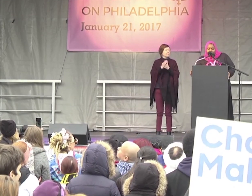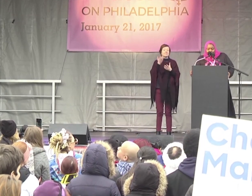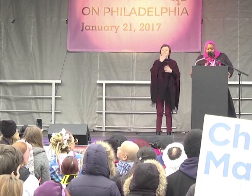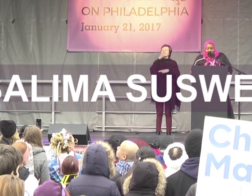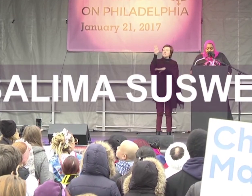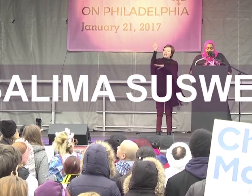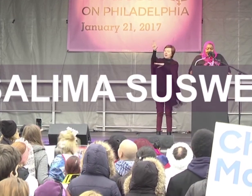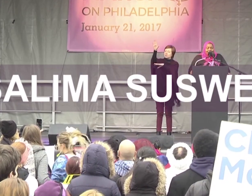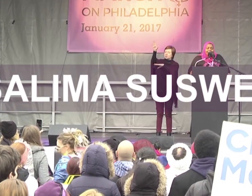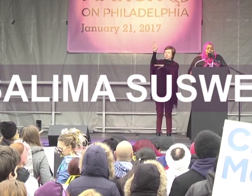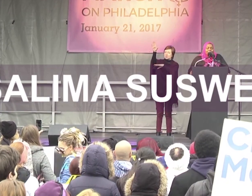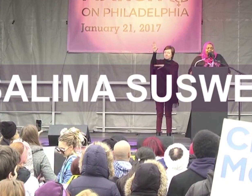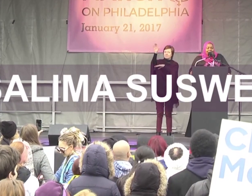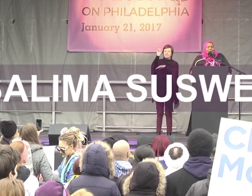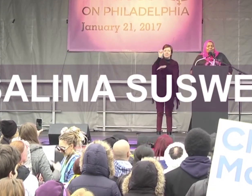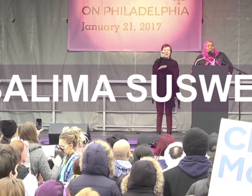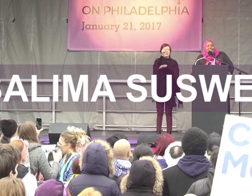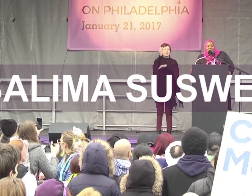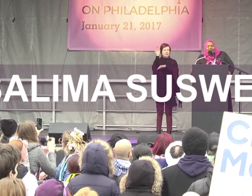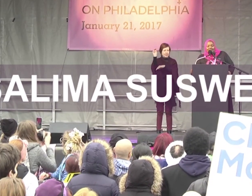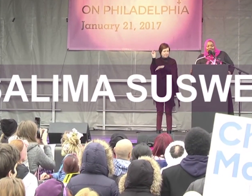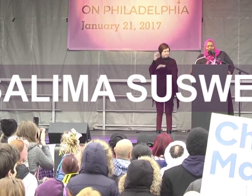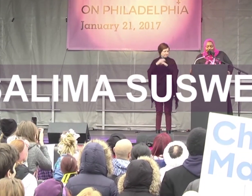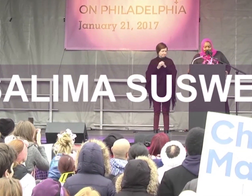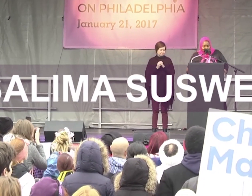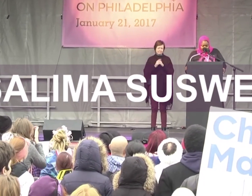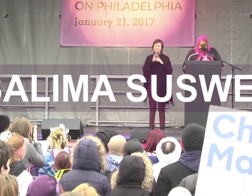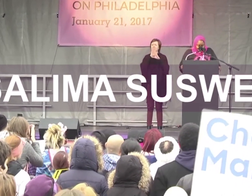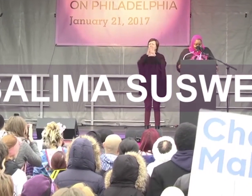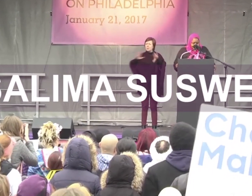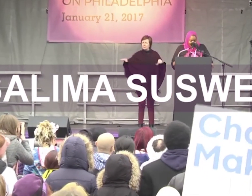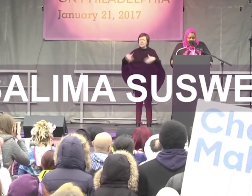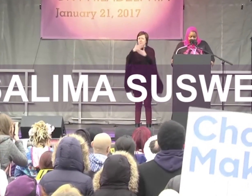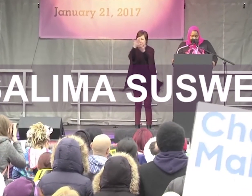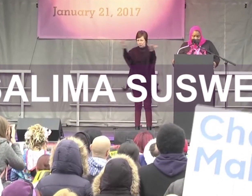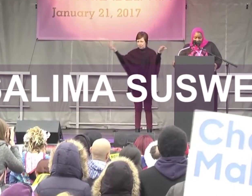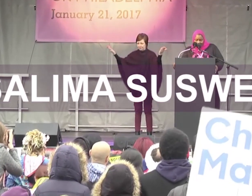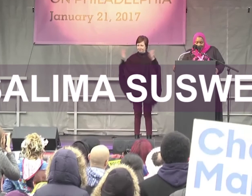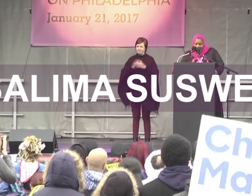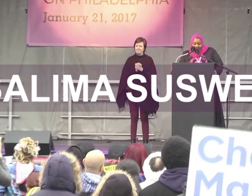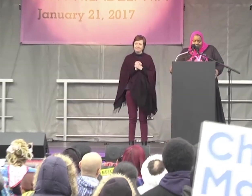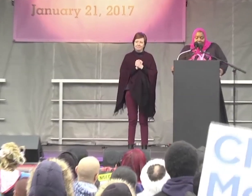Good afternoon. Assalamu alaikum and peace be unto you.